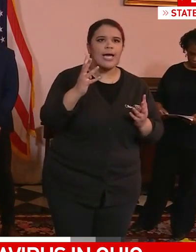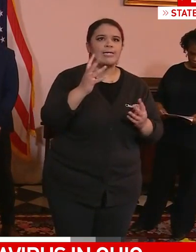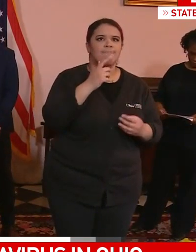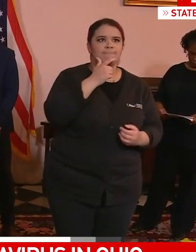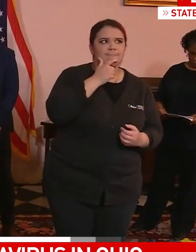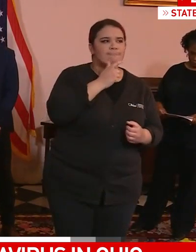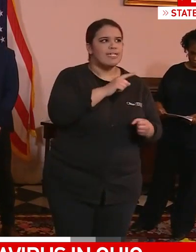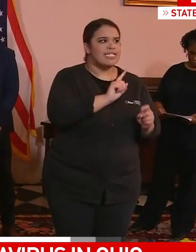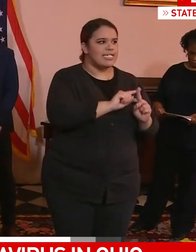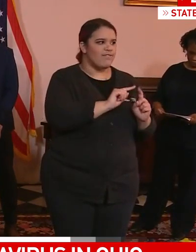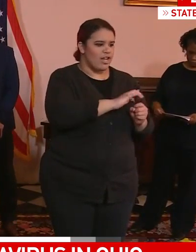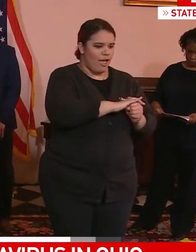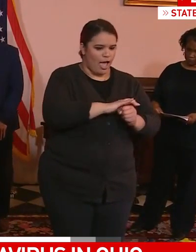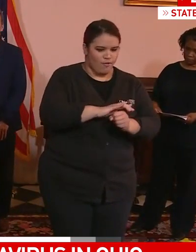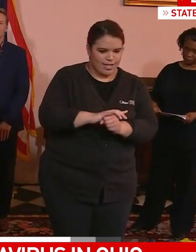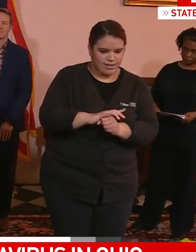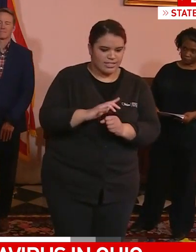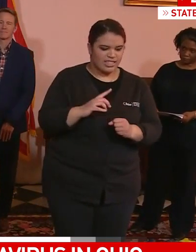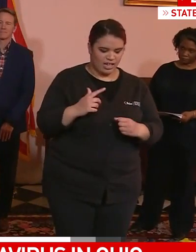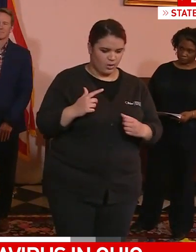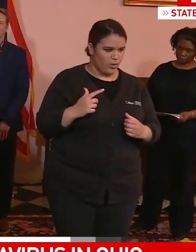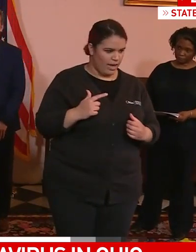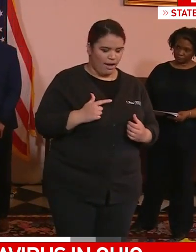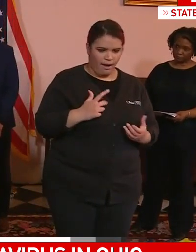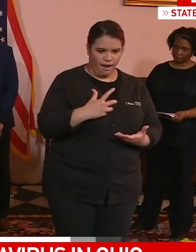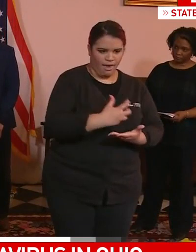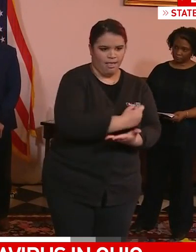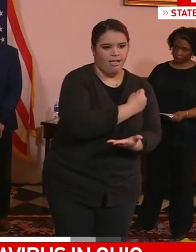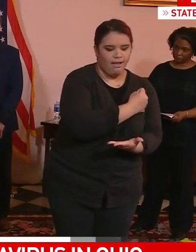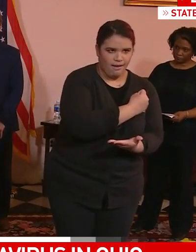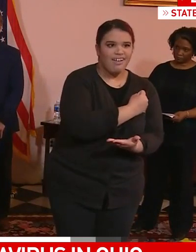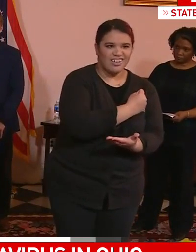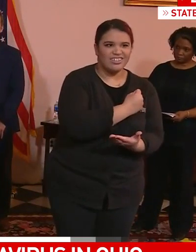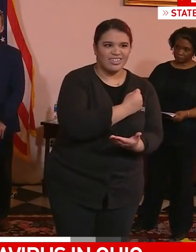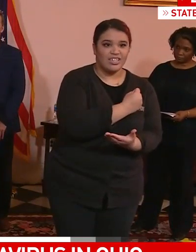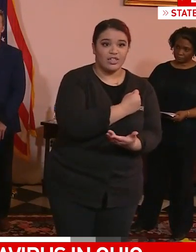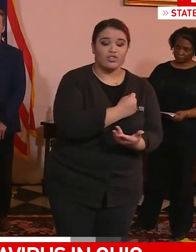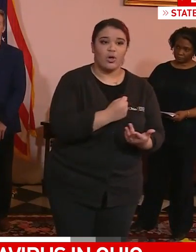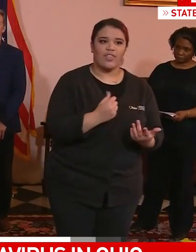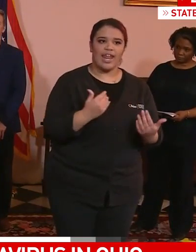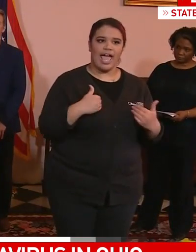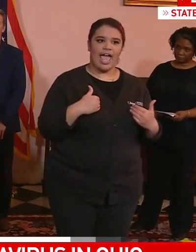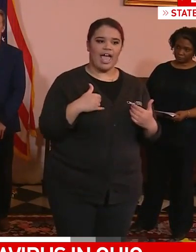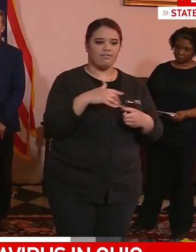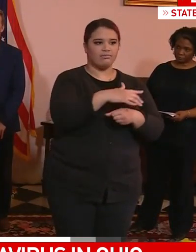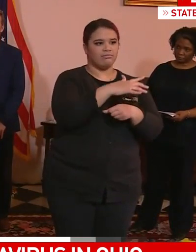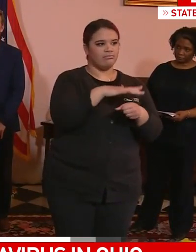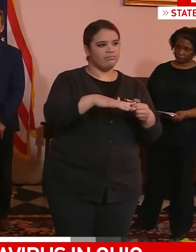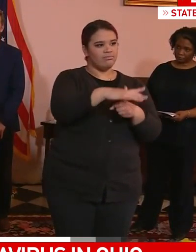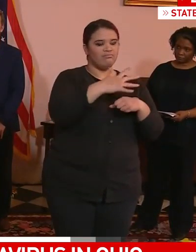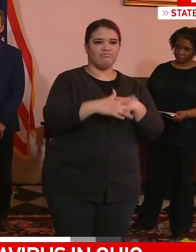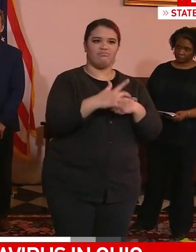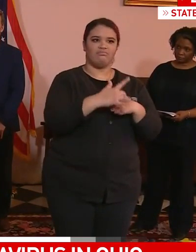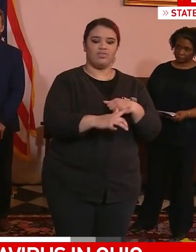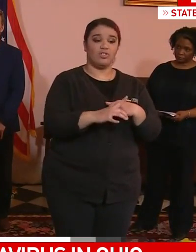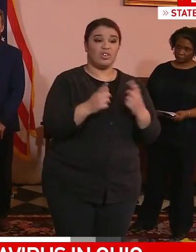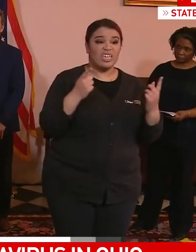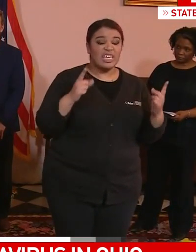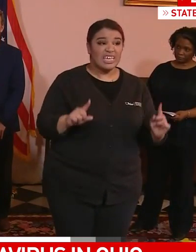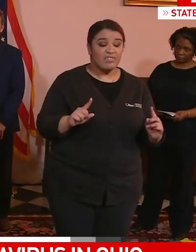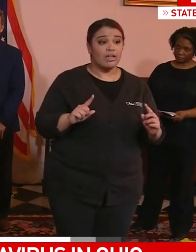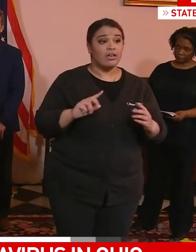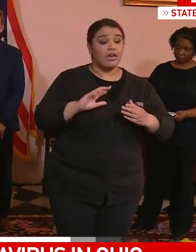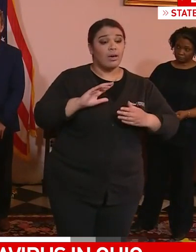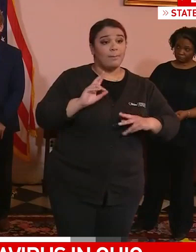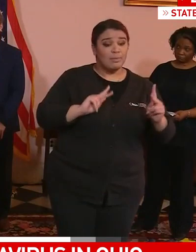safely prepare for a surge that we believe we will need to be prepared for. And with that, I will turn it over to Dr. Andy Thomas